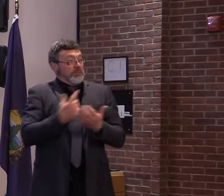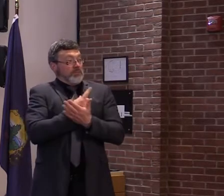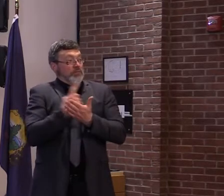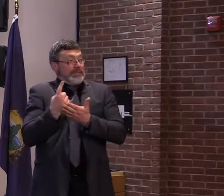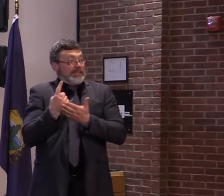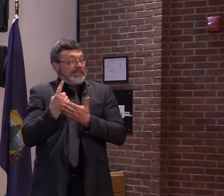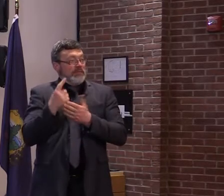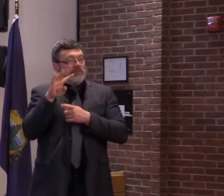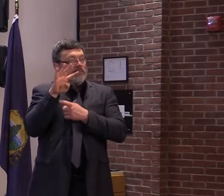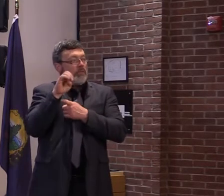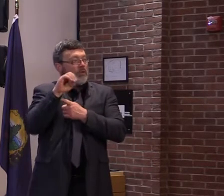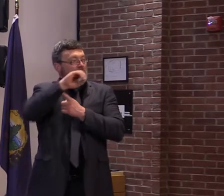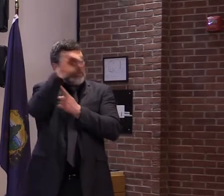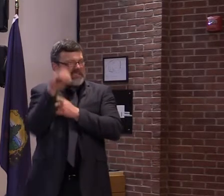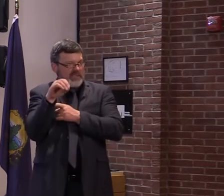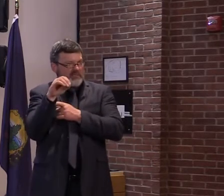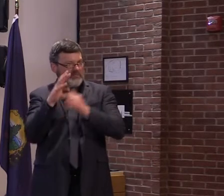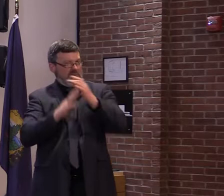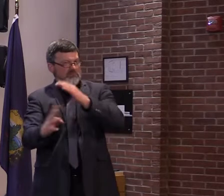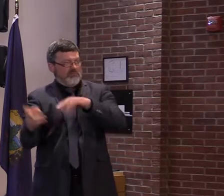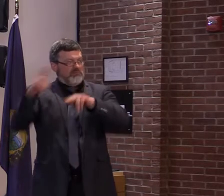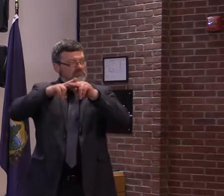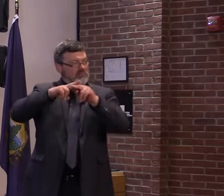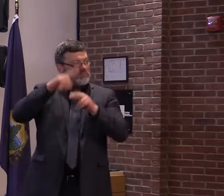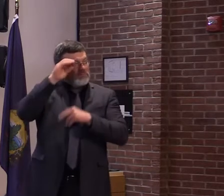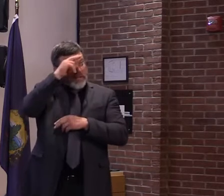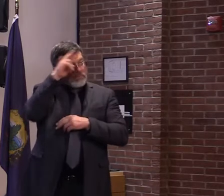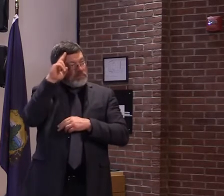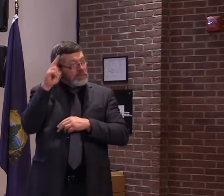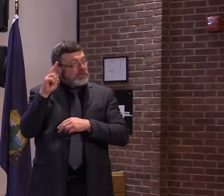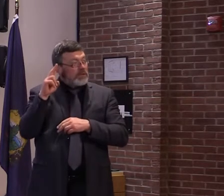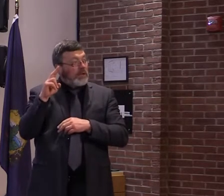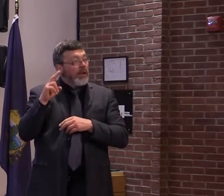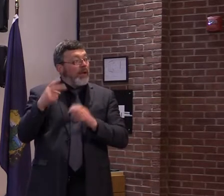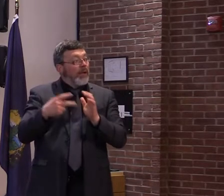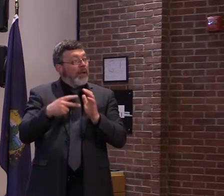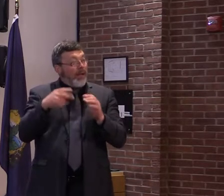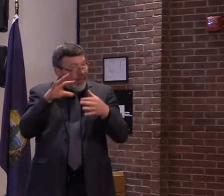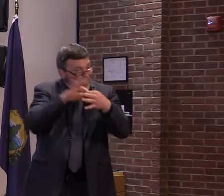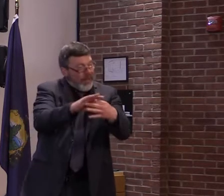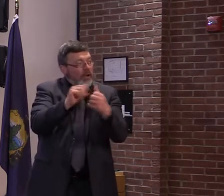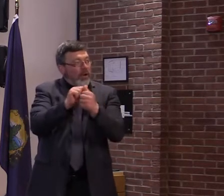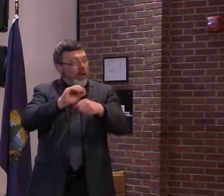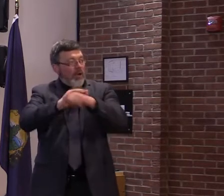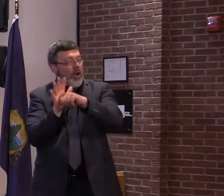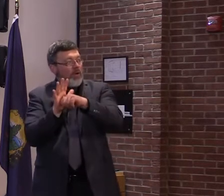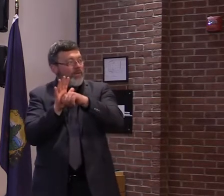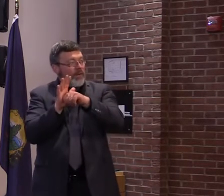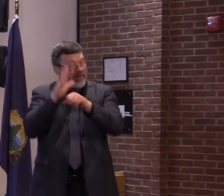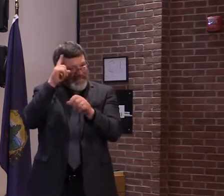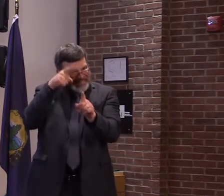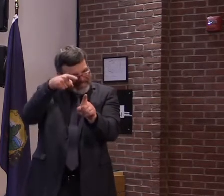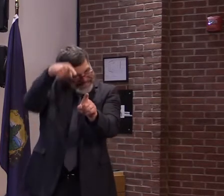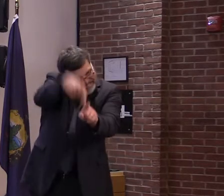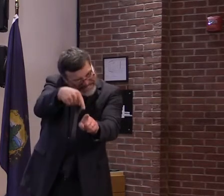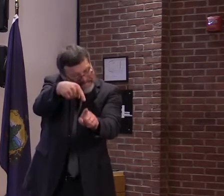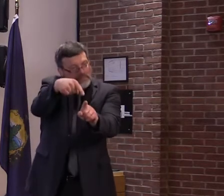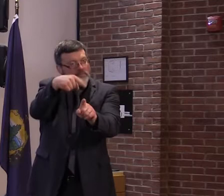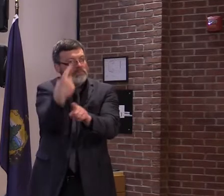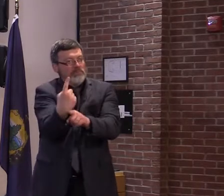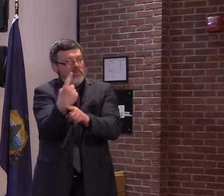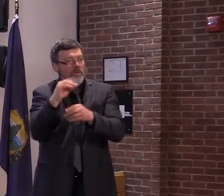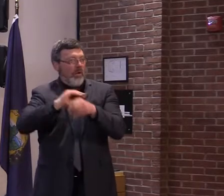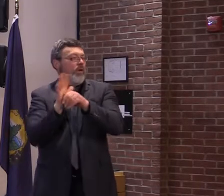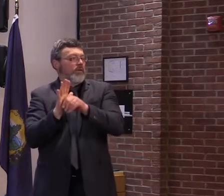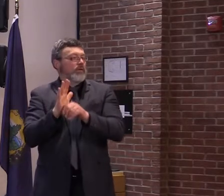40% of those in the hospital labeled as COVID were there because of COVID, just to put that in perspective.